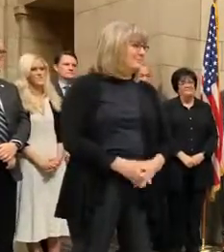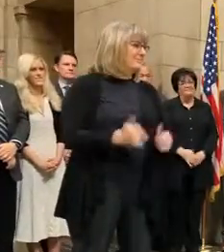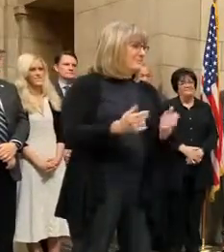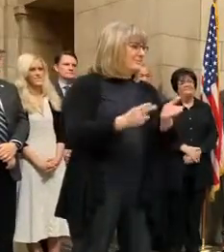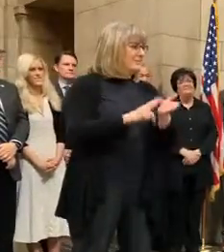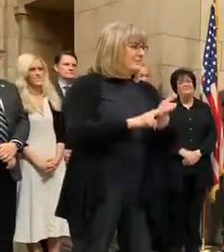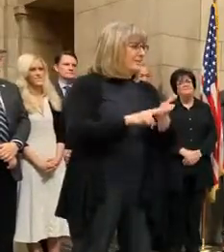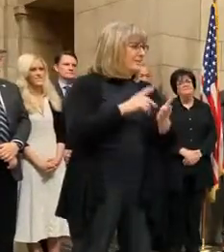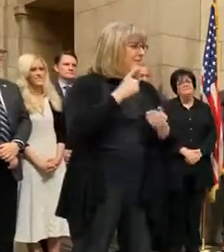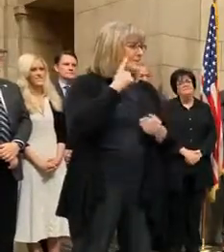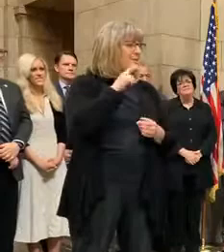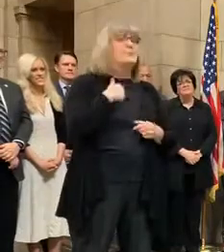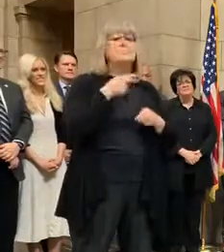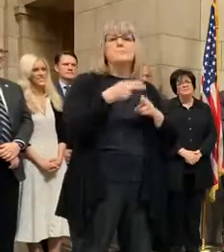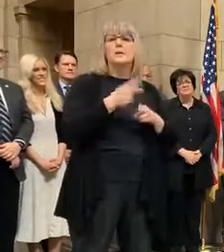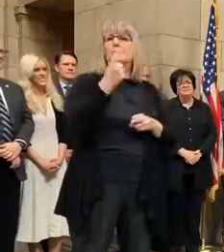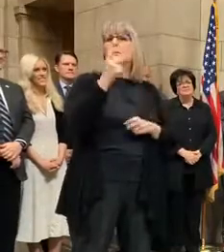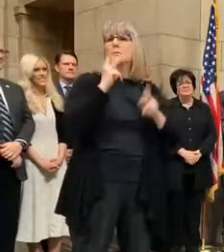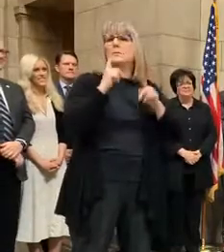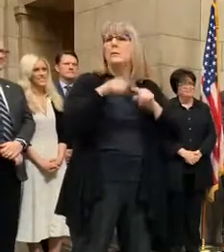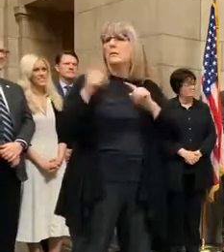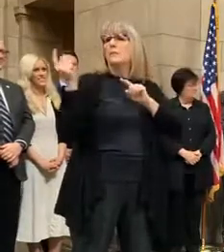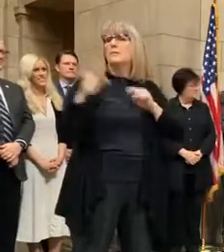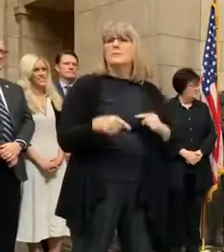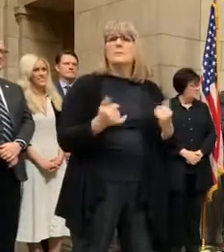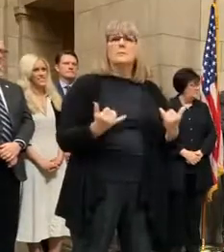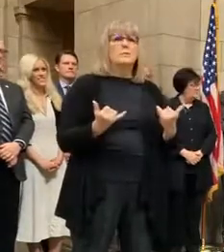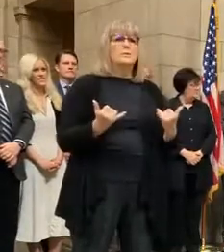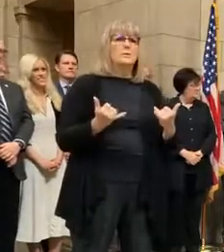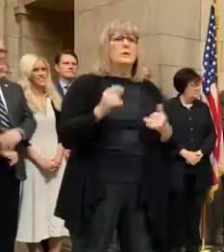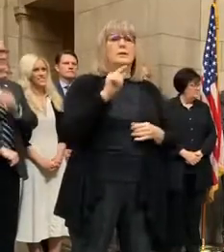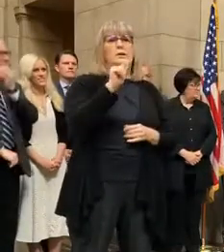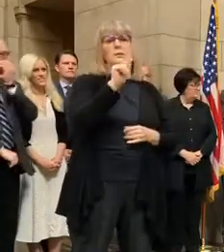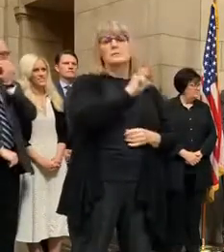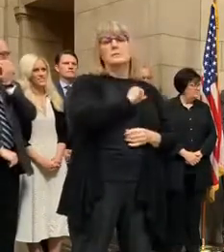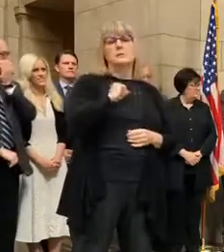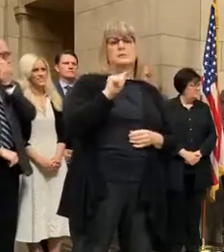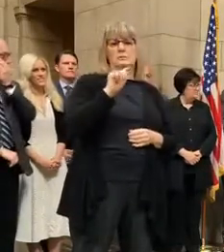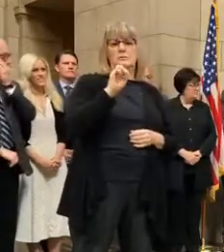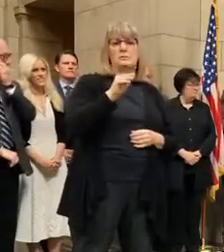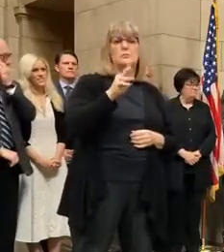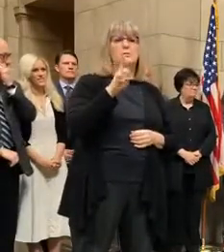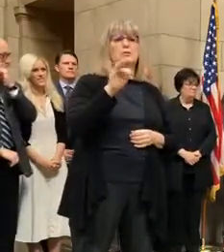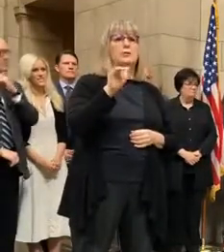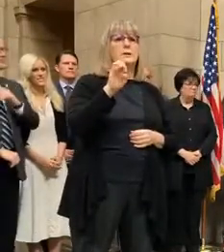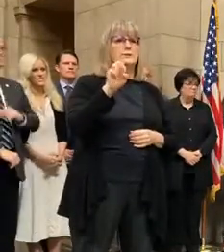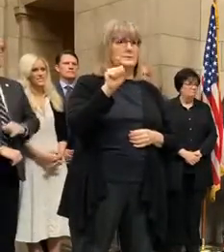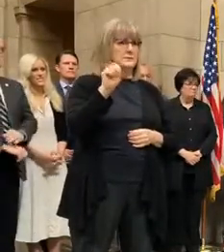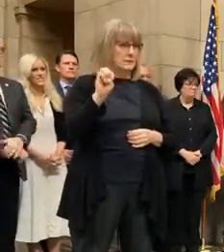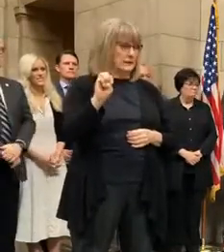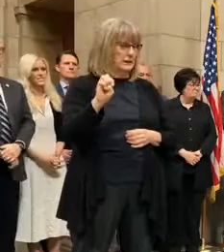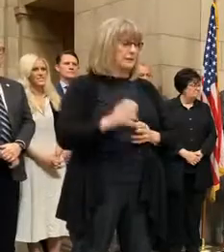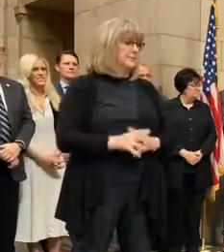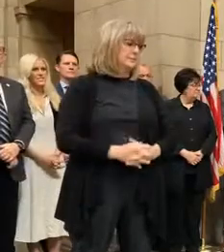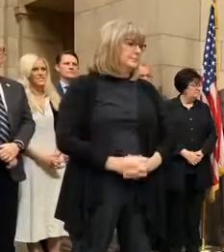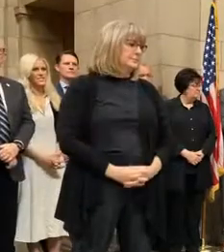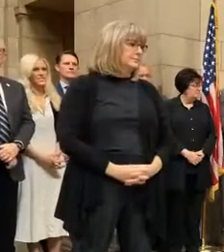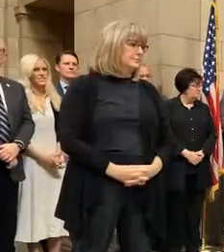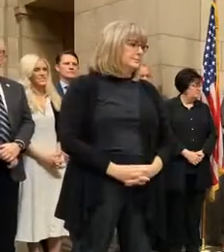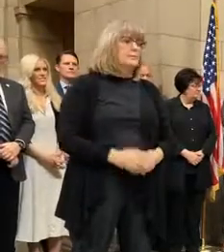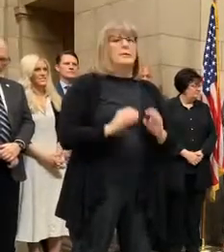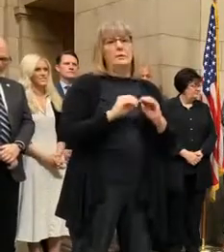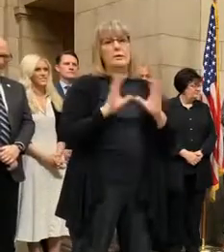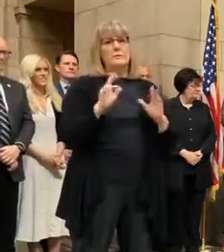now going to sign one for, I mentioned that one of the people that could not be with us here today was Senator Tom Breezy,